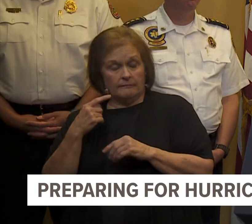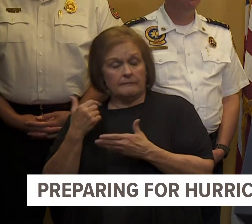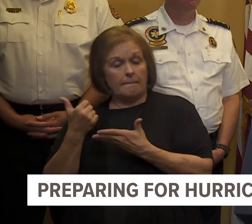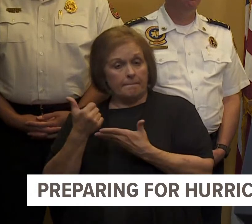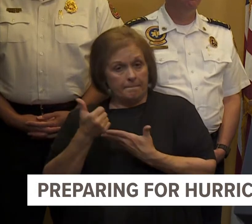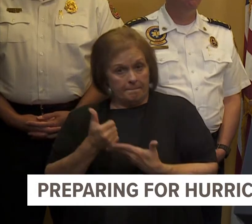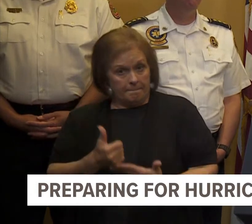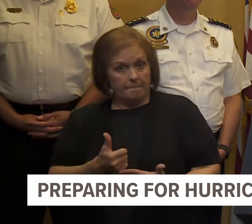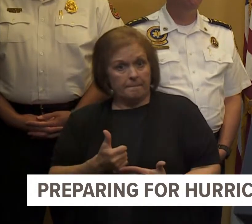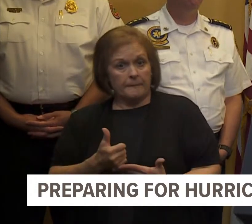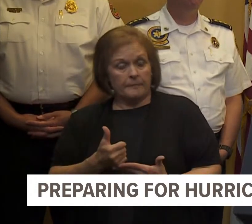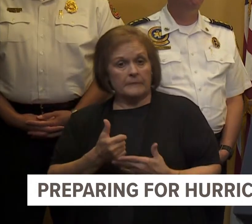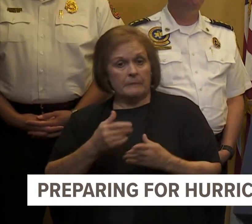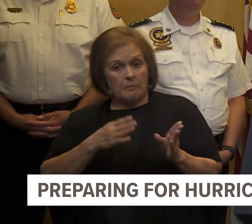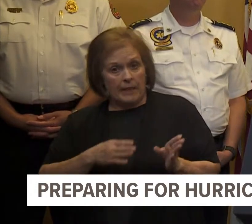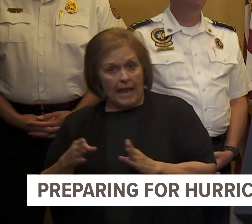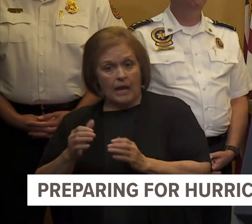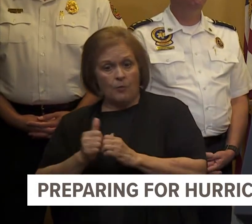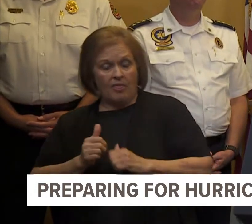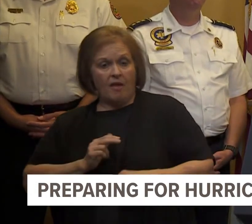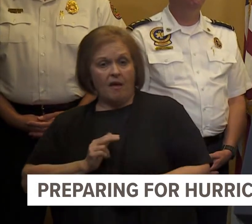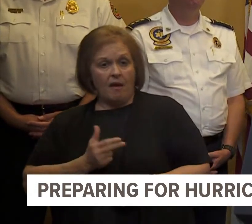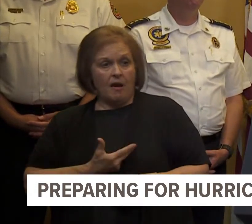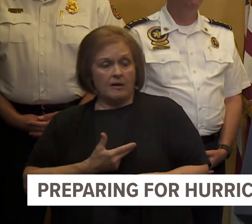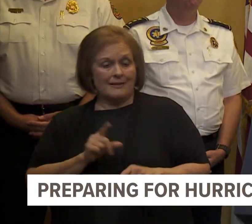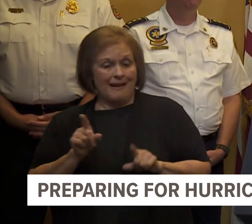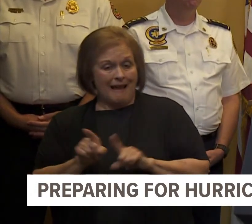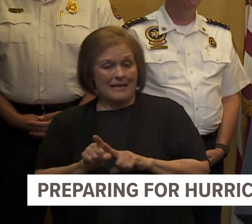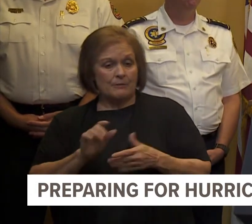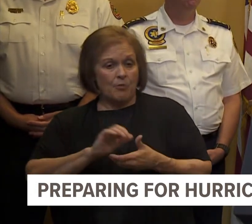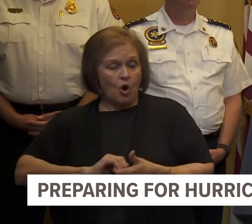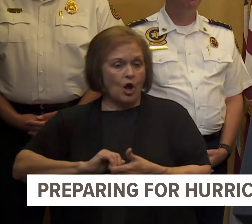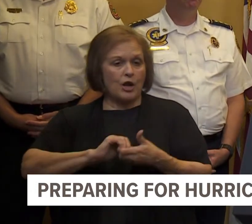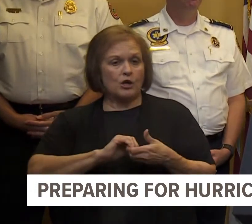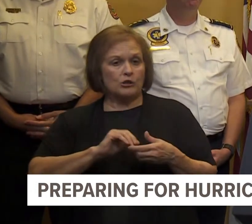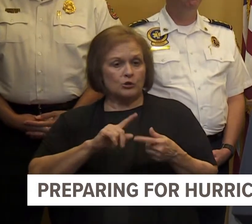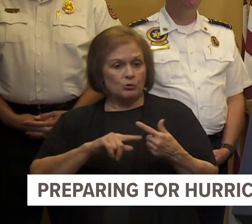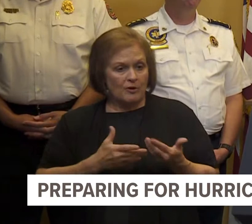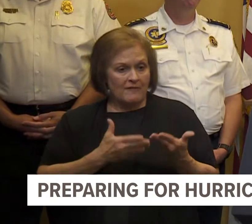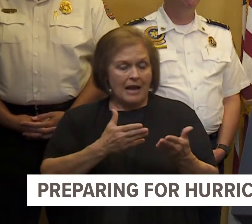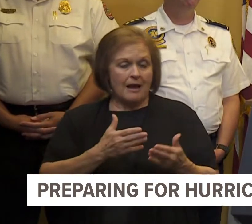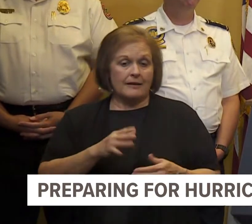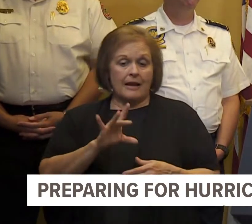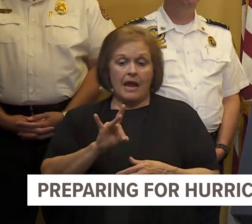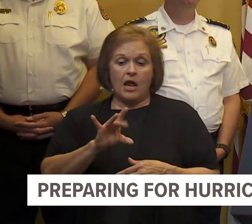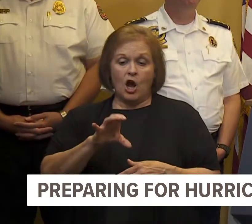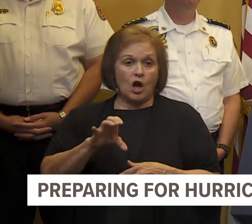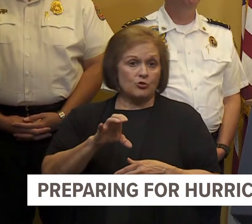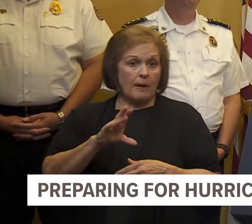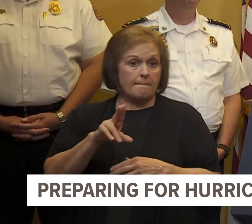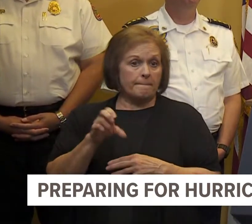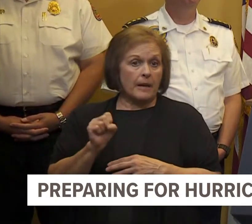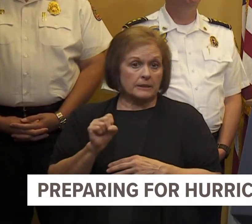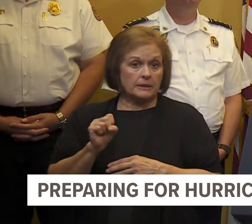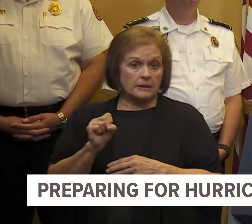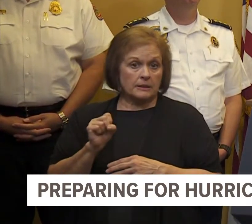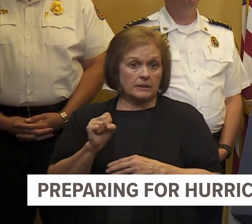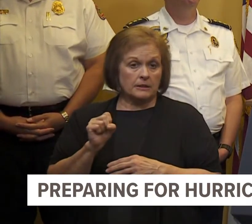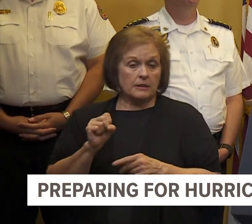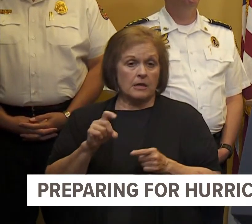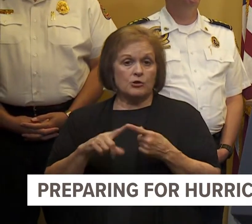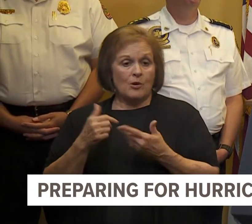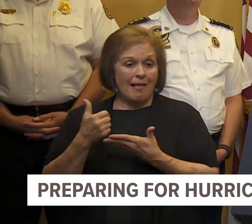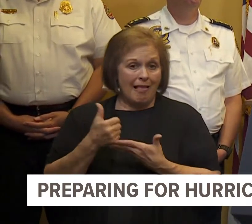the years in planning with us as partners to provide up to 800 motor coach buses,